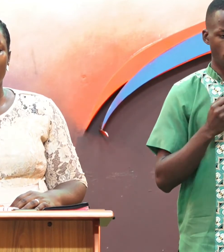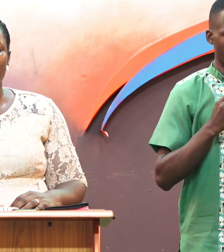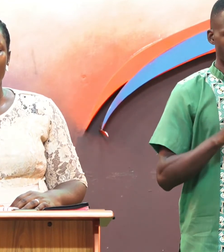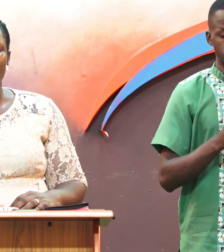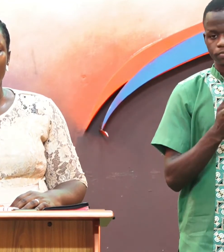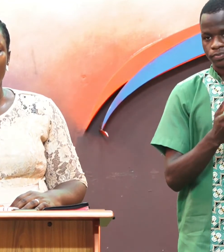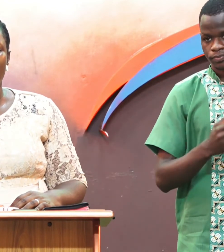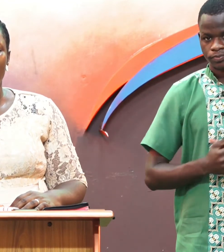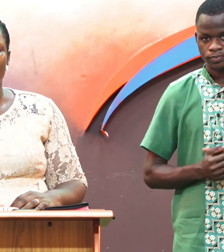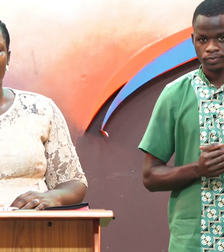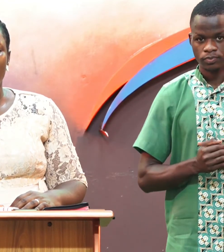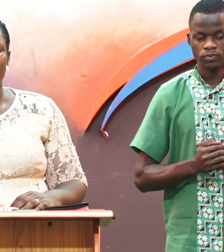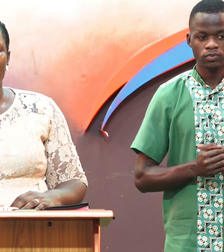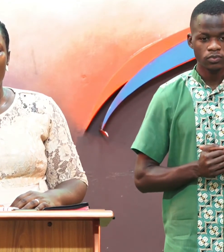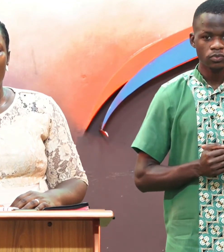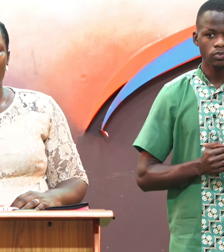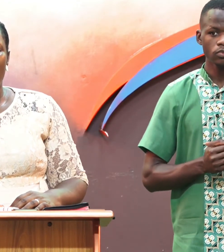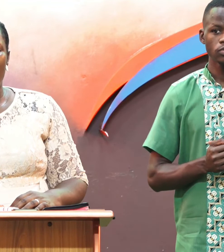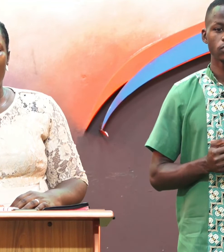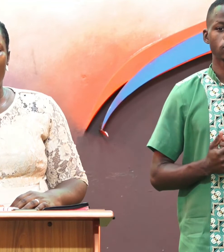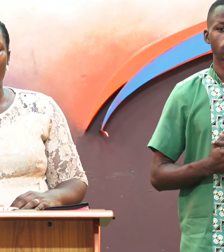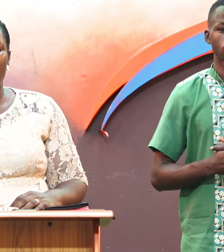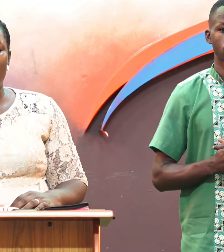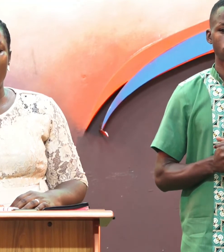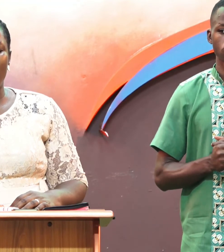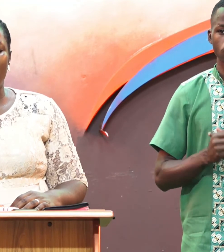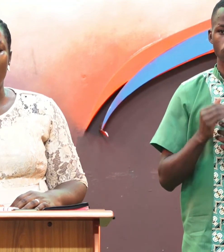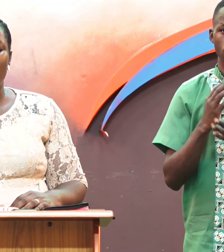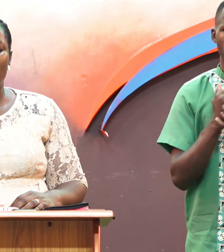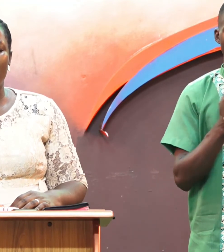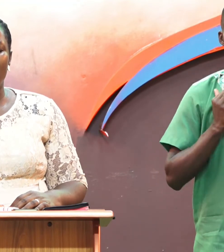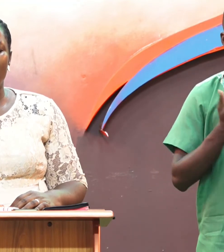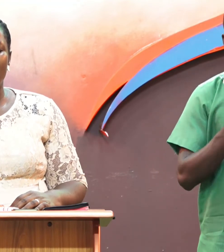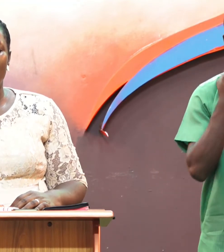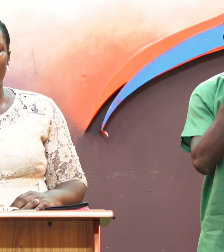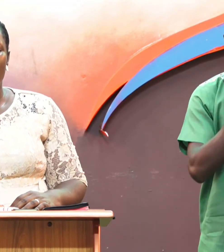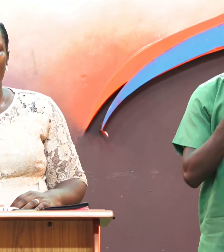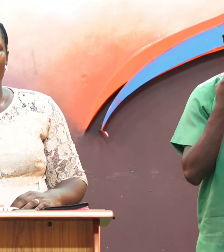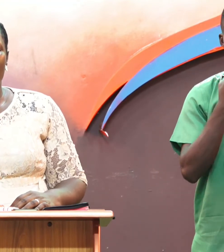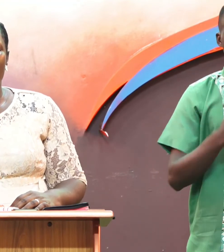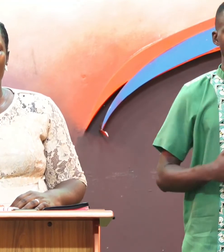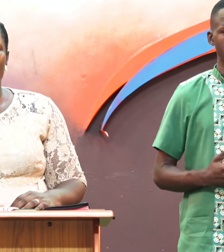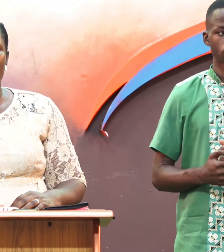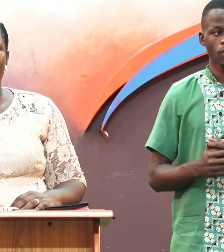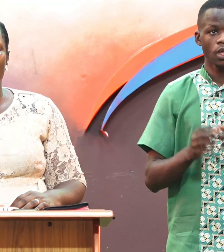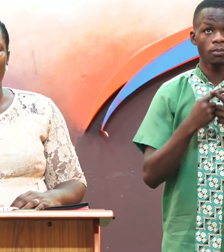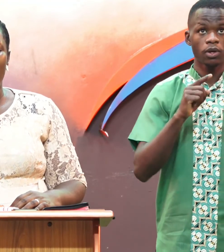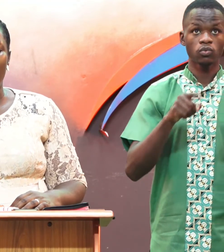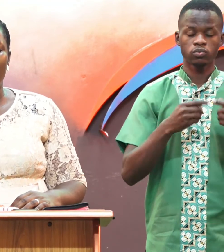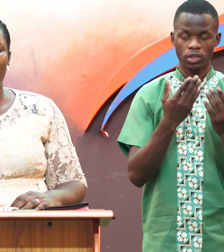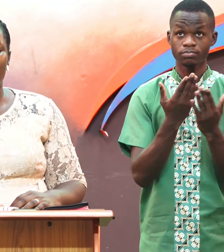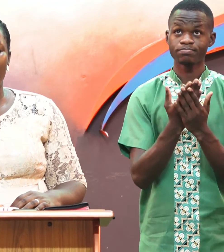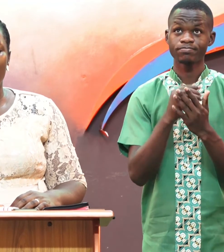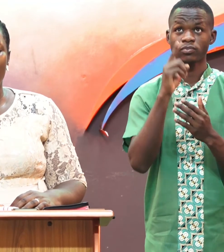We fail to get to very many opportunities. Olw'emimwa gyaffe. Because of our mouth. Naye tukusaba